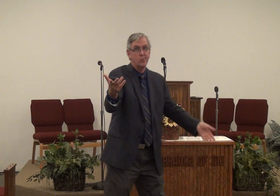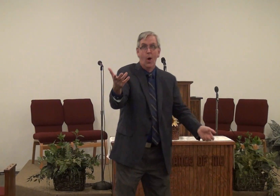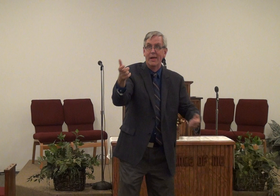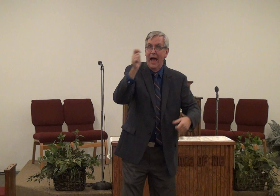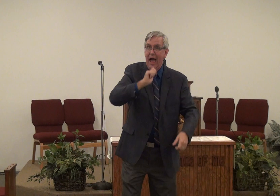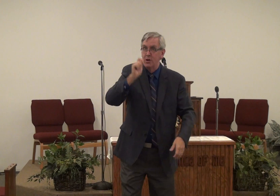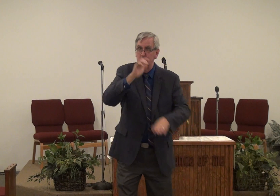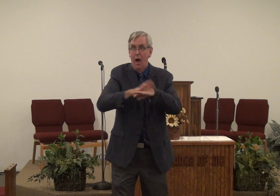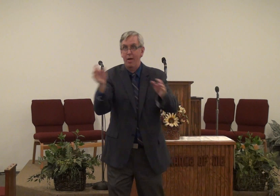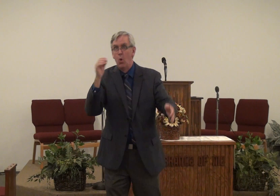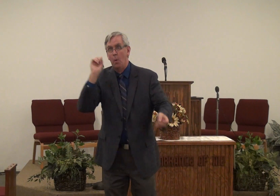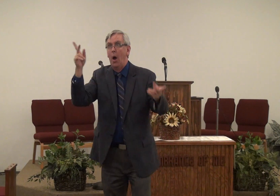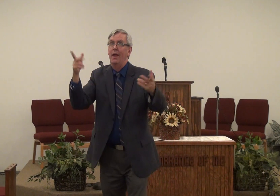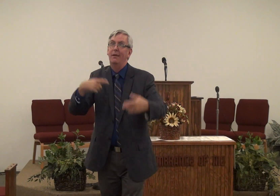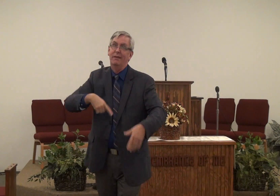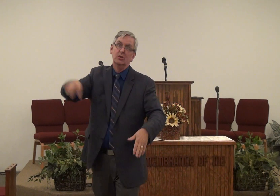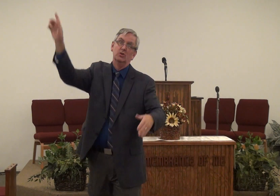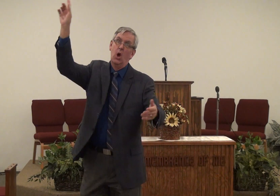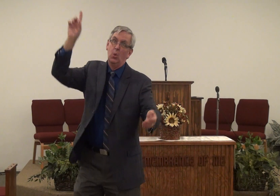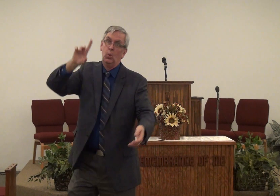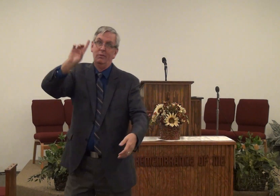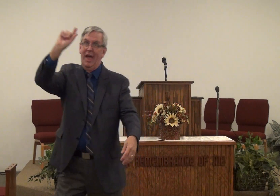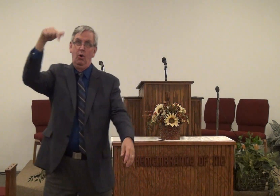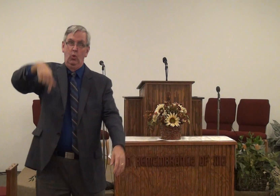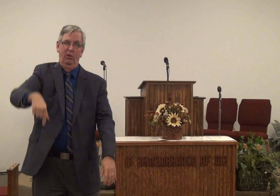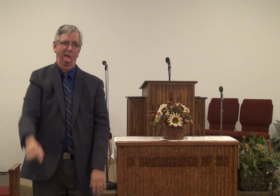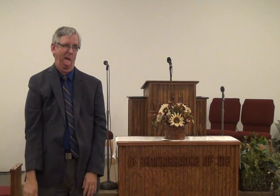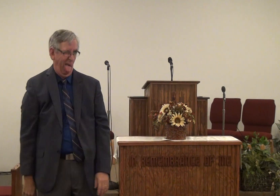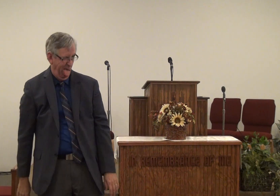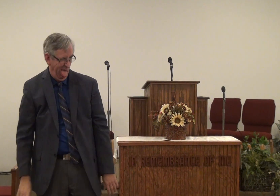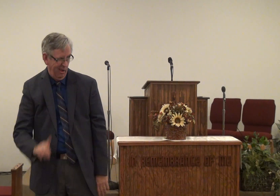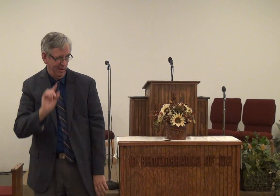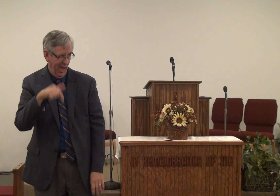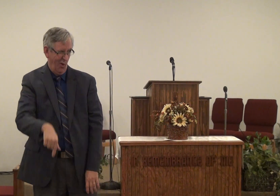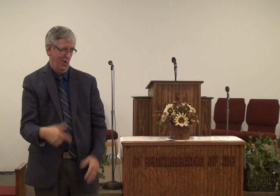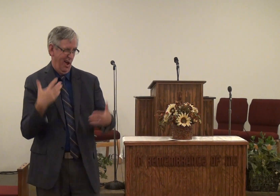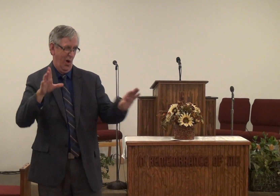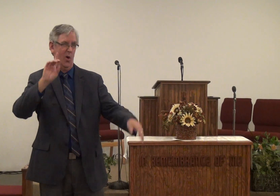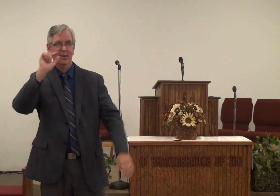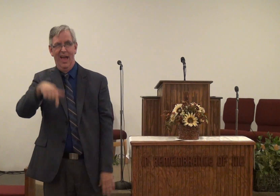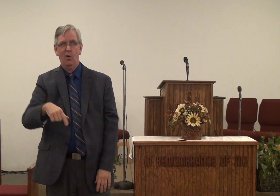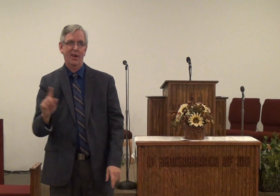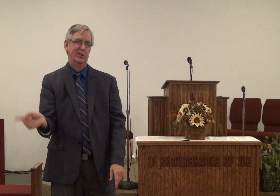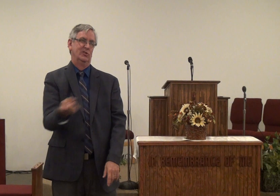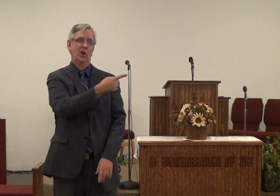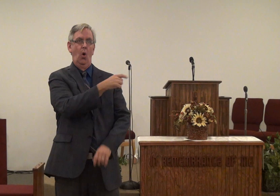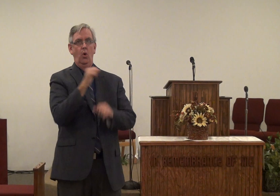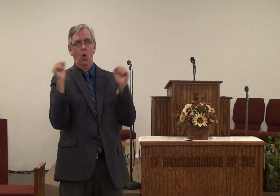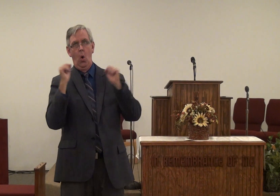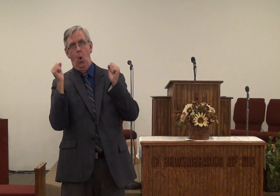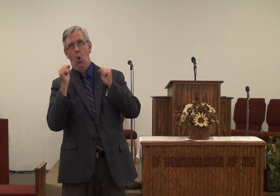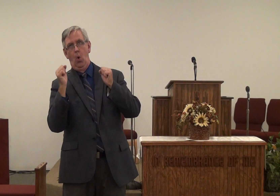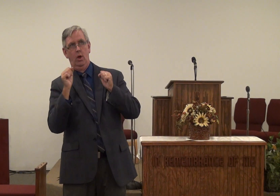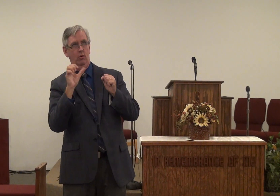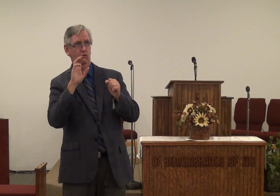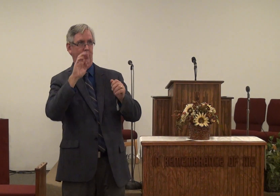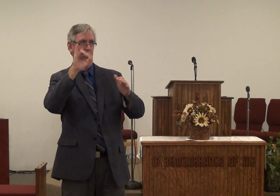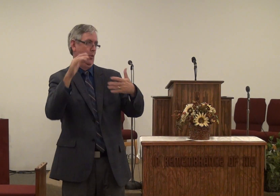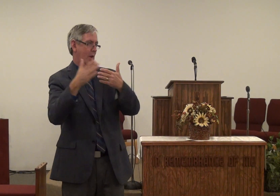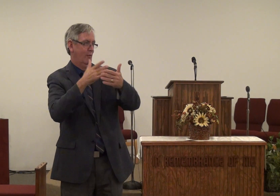and look around. Maybe we'll get some ice cream on the way home. Dairy Queen. Oh, we don't want Dairy Queen. Let's go to Cold